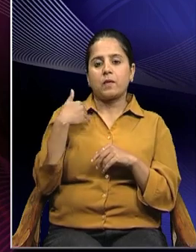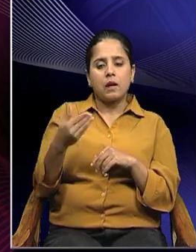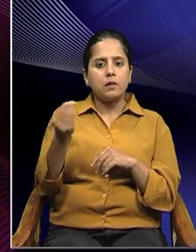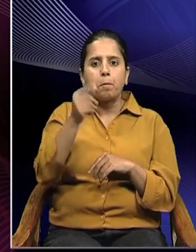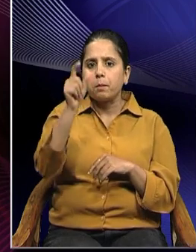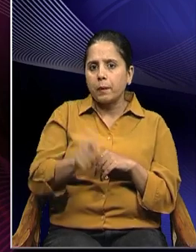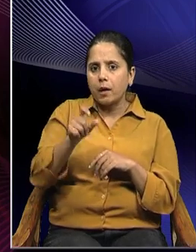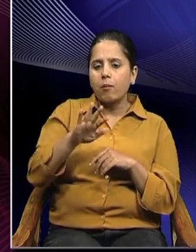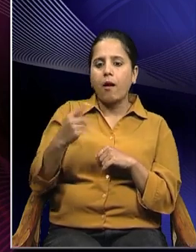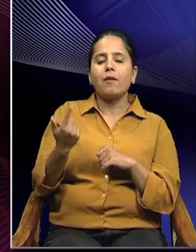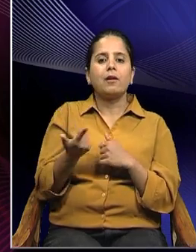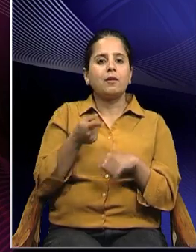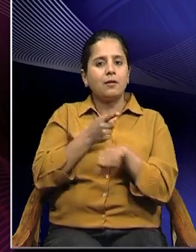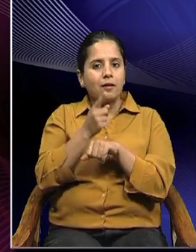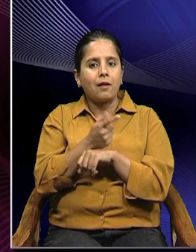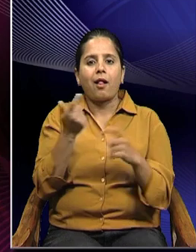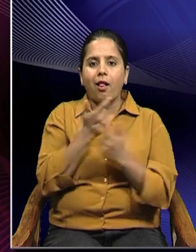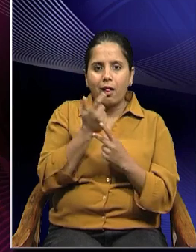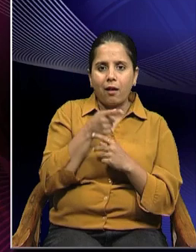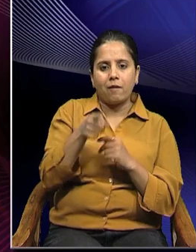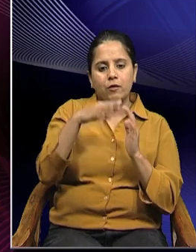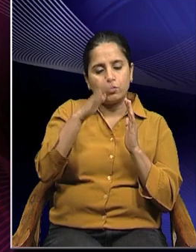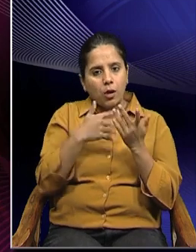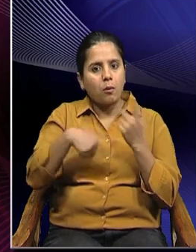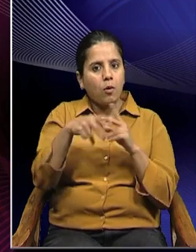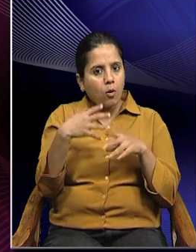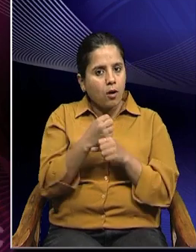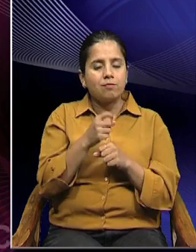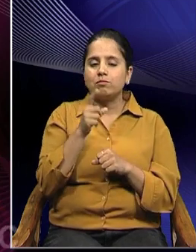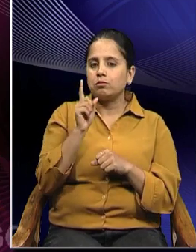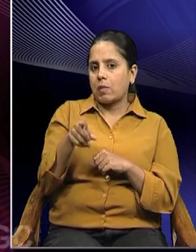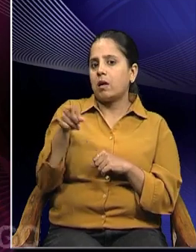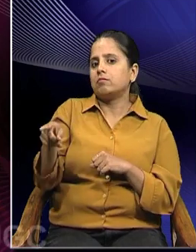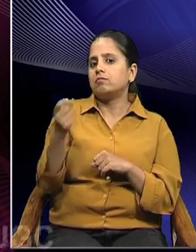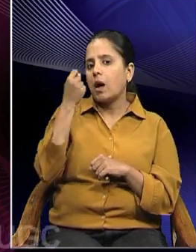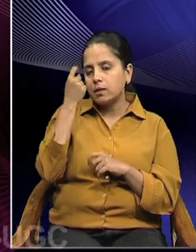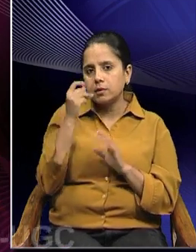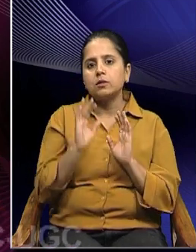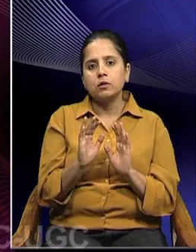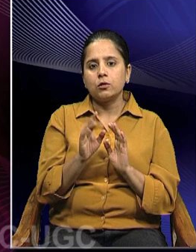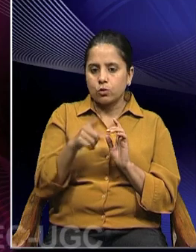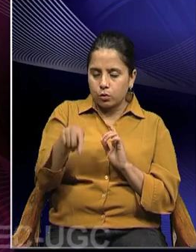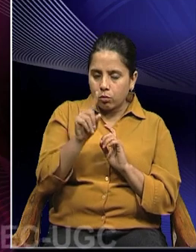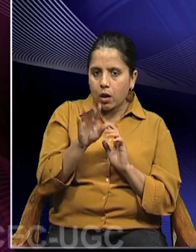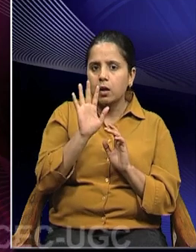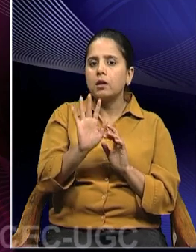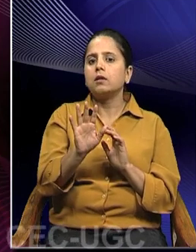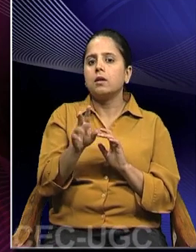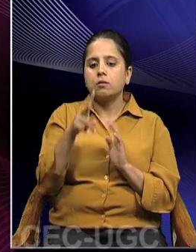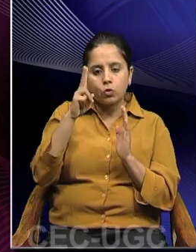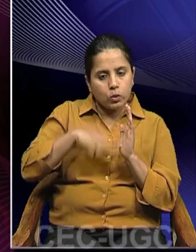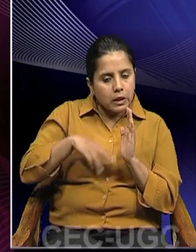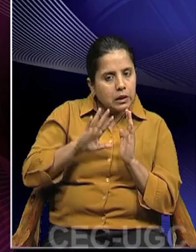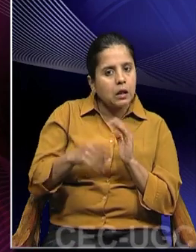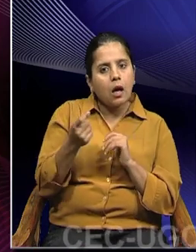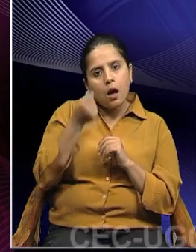people ridicule our own scriptures. They need to understand, you need to interpret, you need to read and